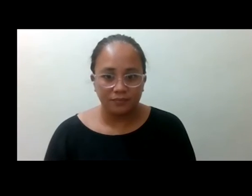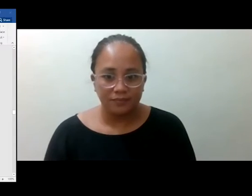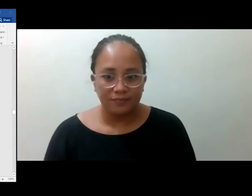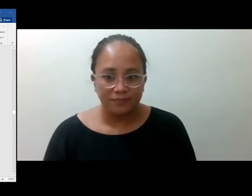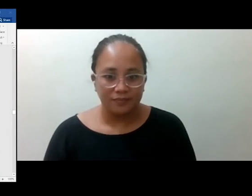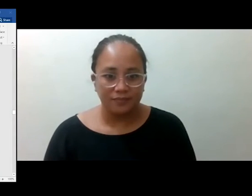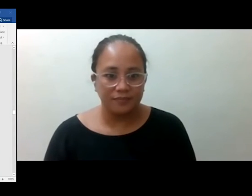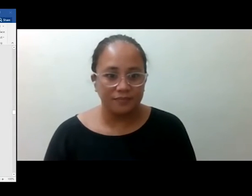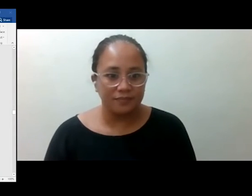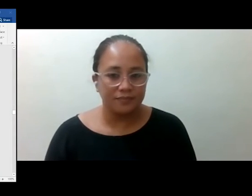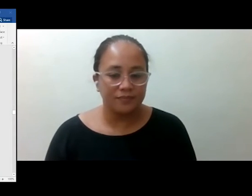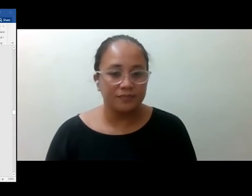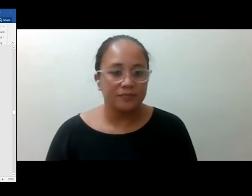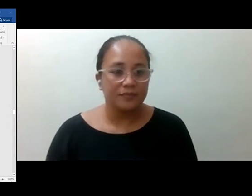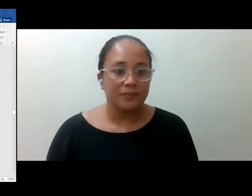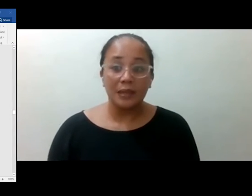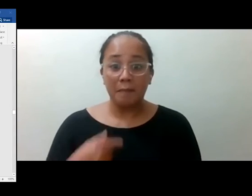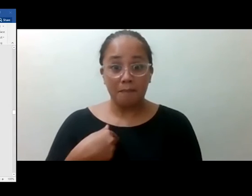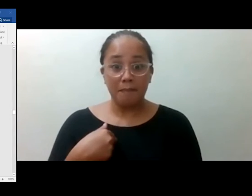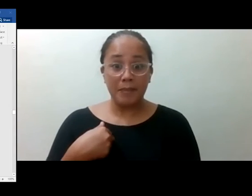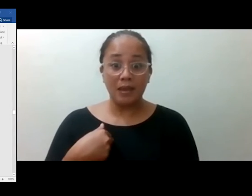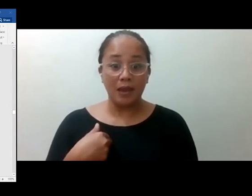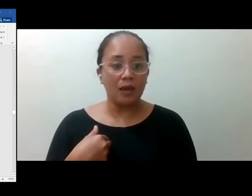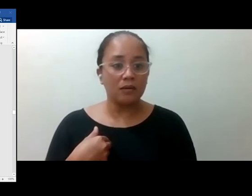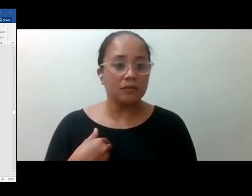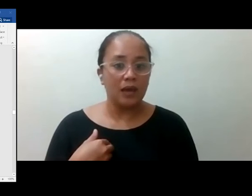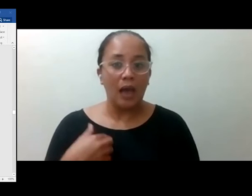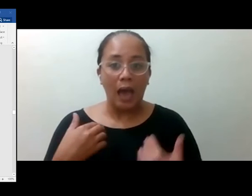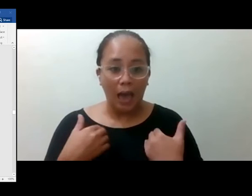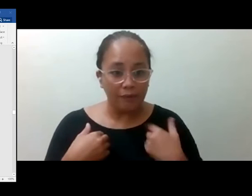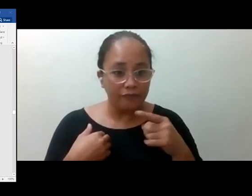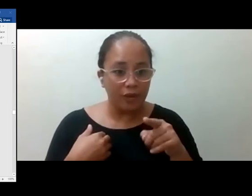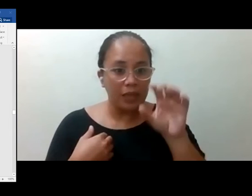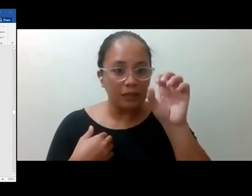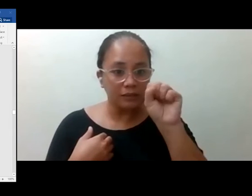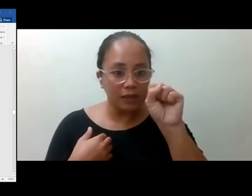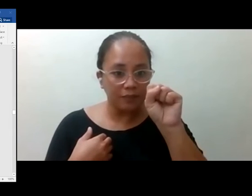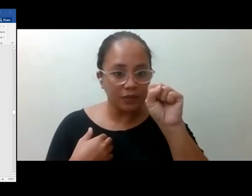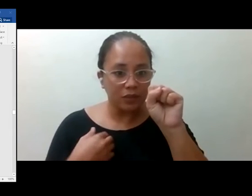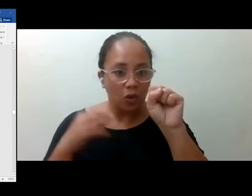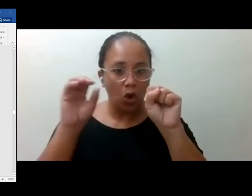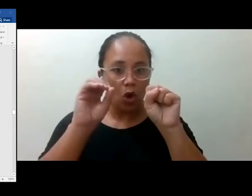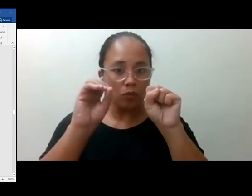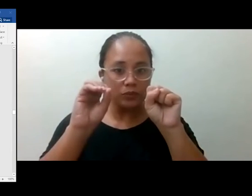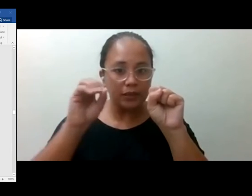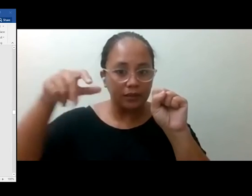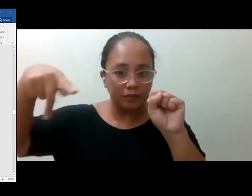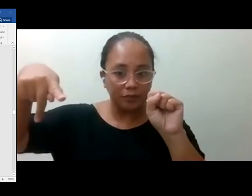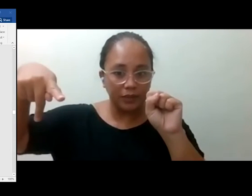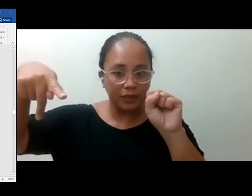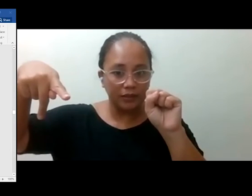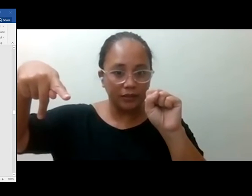All right, you see, I also have subject, object, predicate.